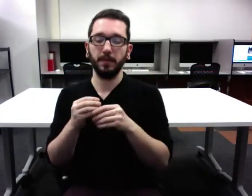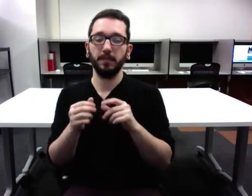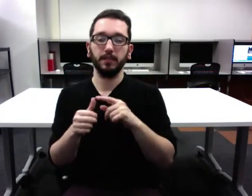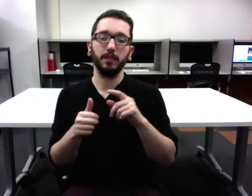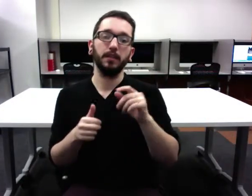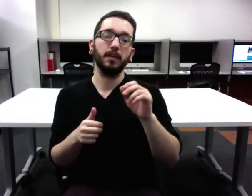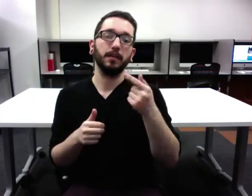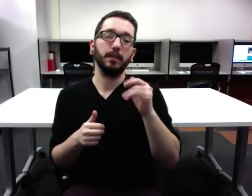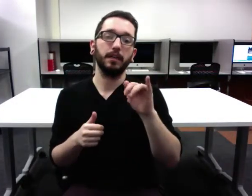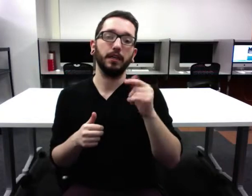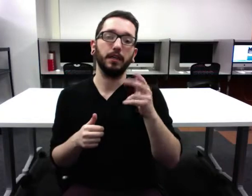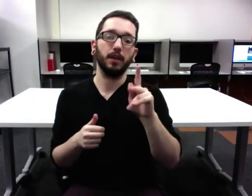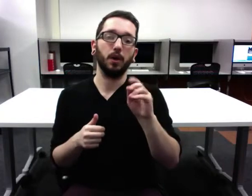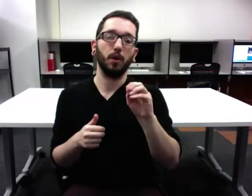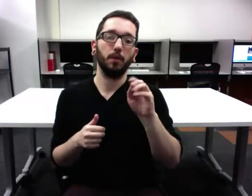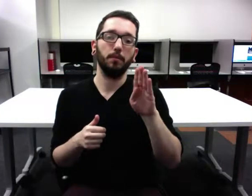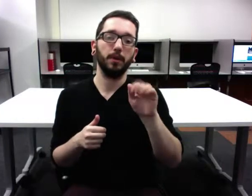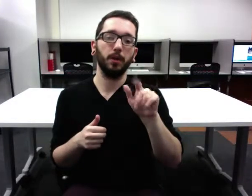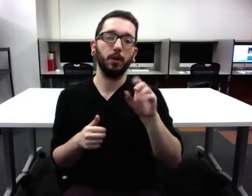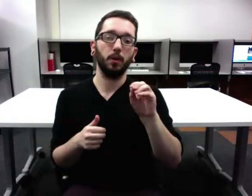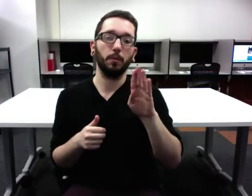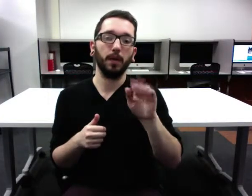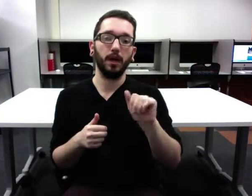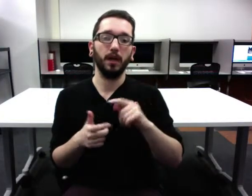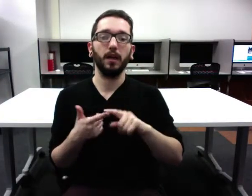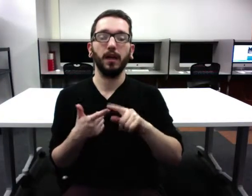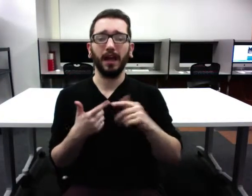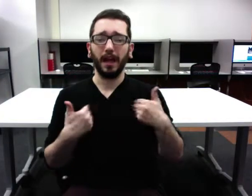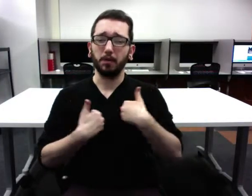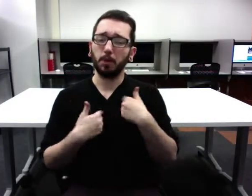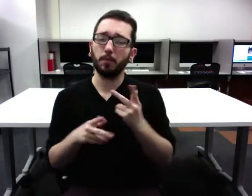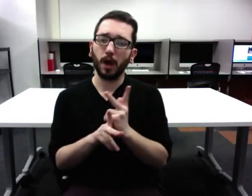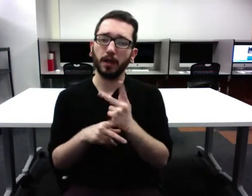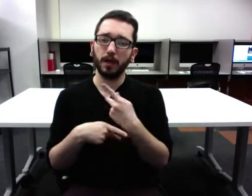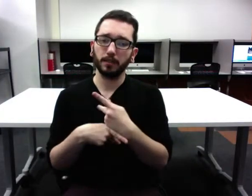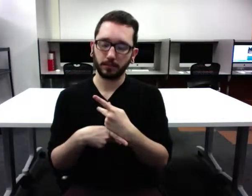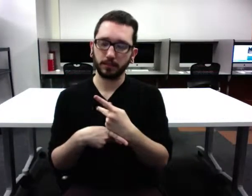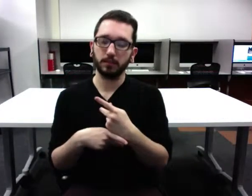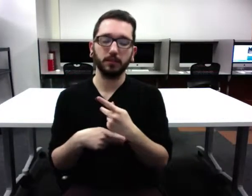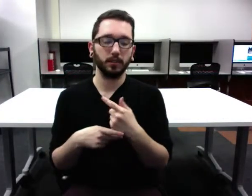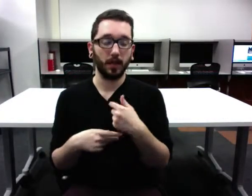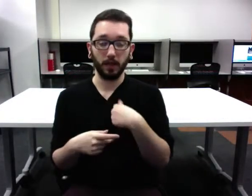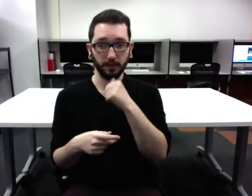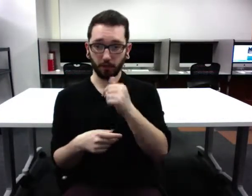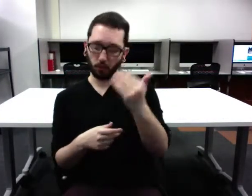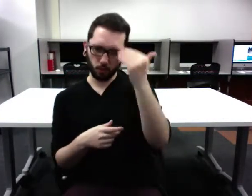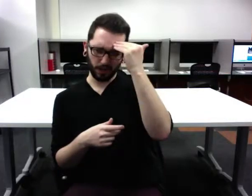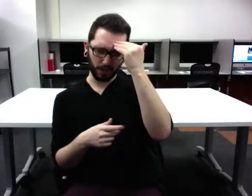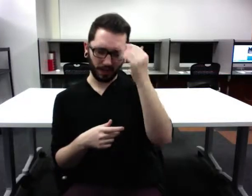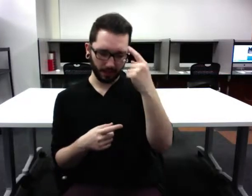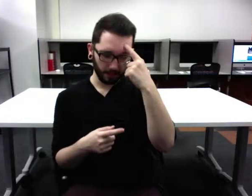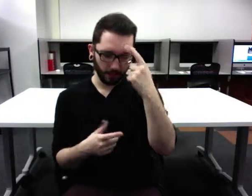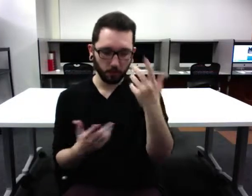animal products, glucosamine and chondroitin are animal products. Many people weren't aware of that. I wasn't aware of that. I sort of thought, well, if it comes in a bottle, it must be sort of